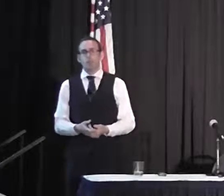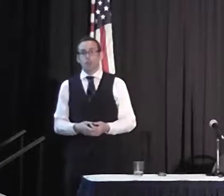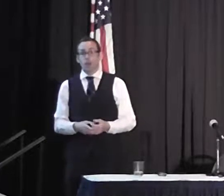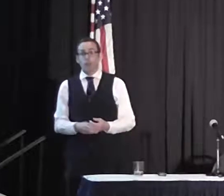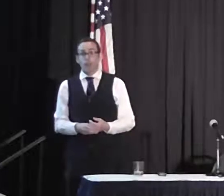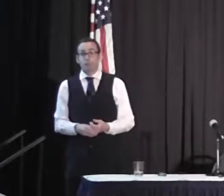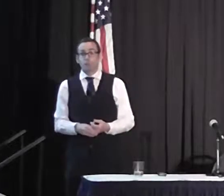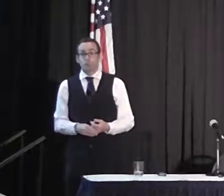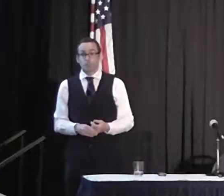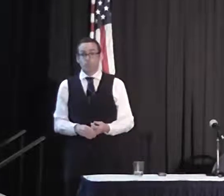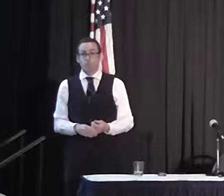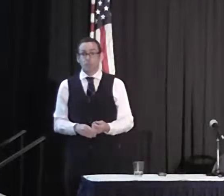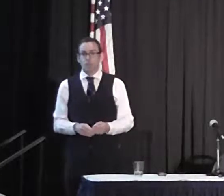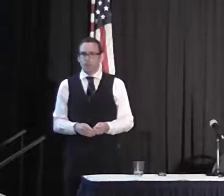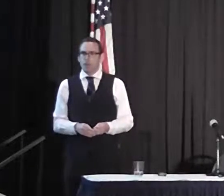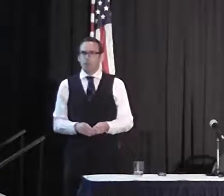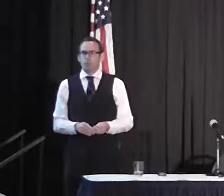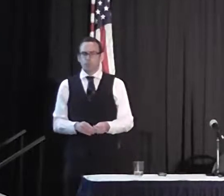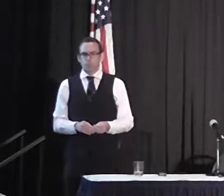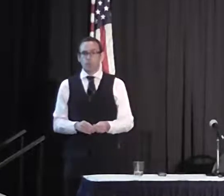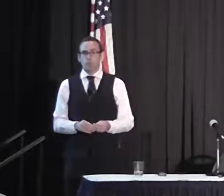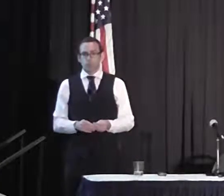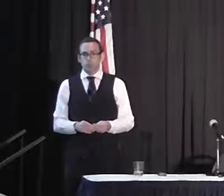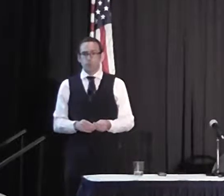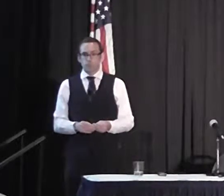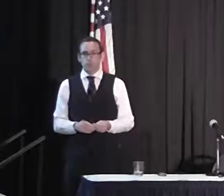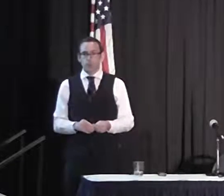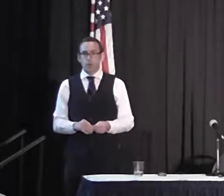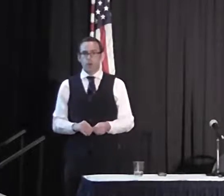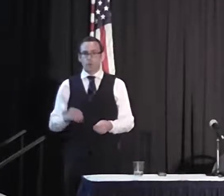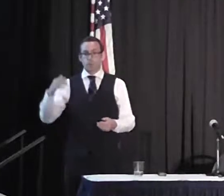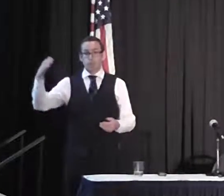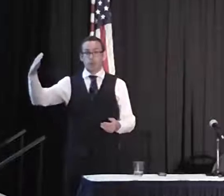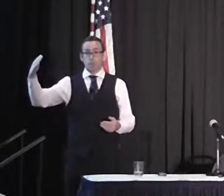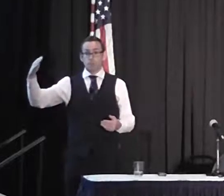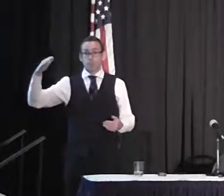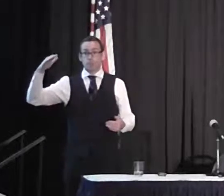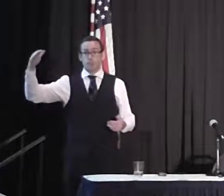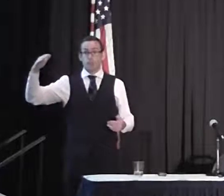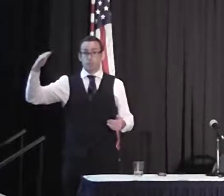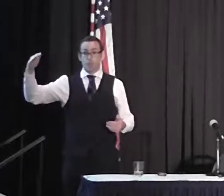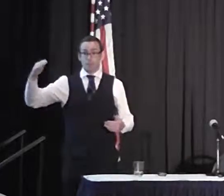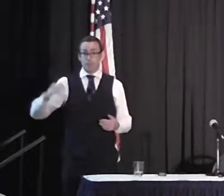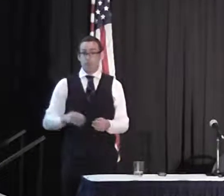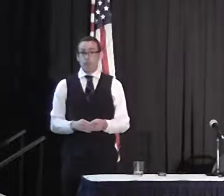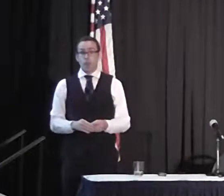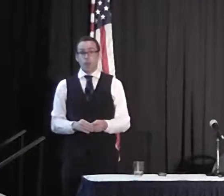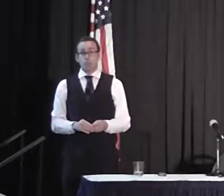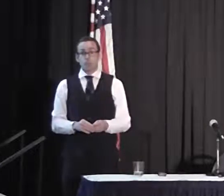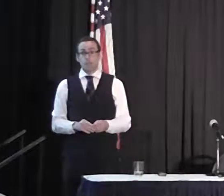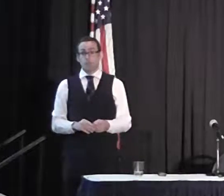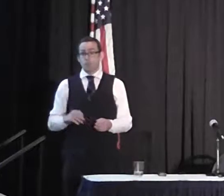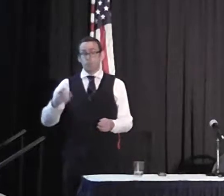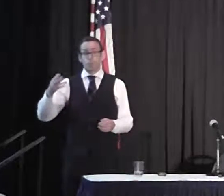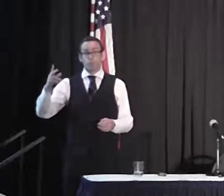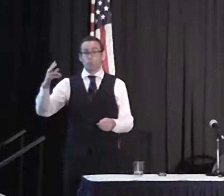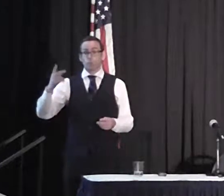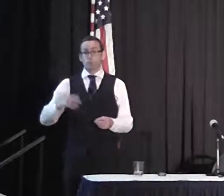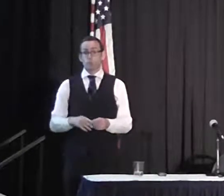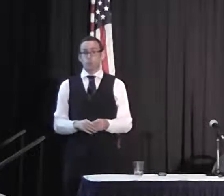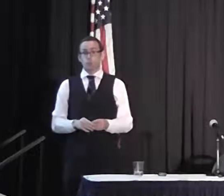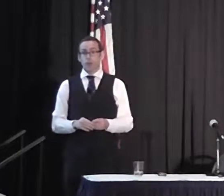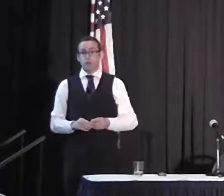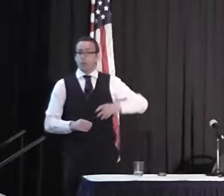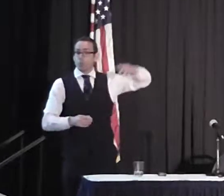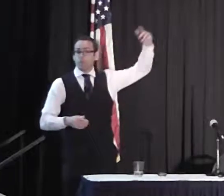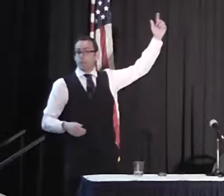yeah, only a handful, sort of 6, the ones that have been approved so far, up to that 9 BCF a day of capacity. I don't see more than